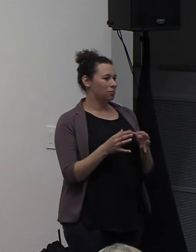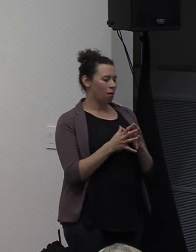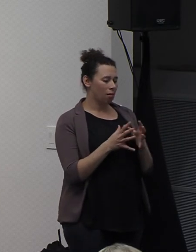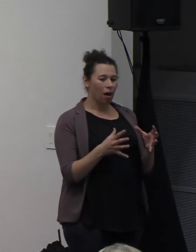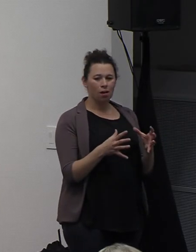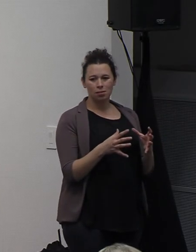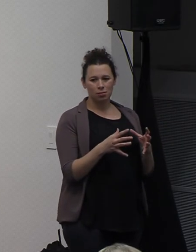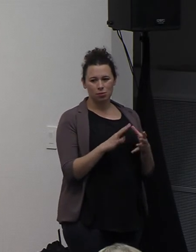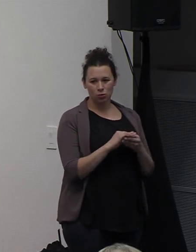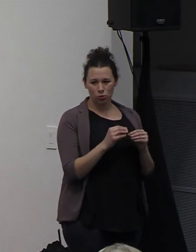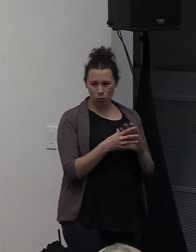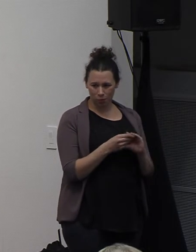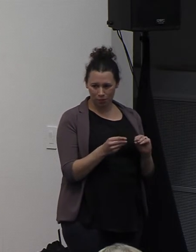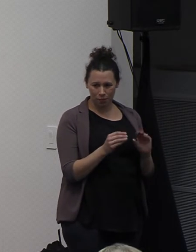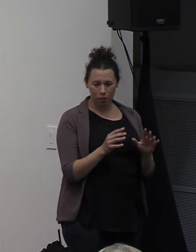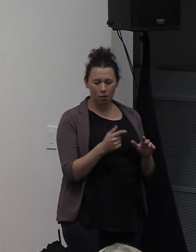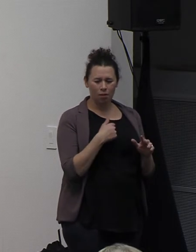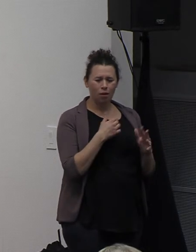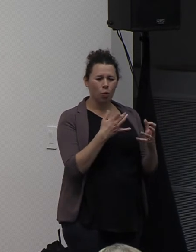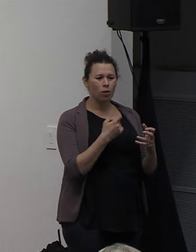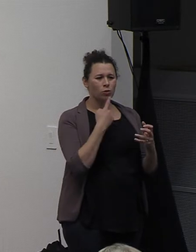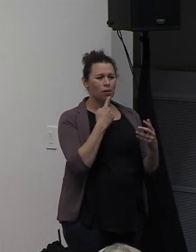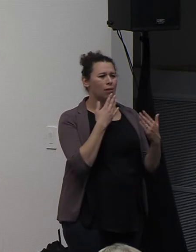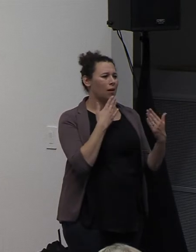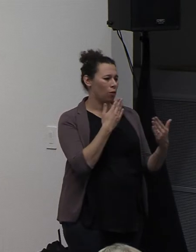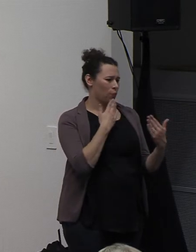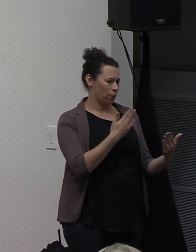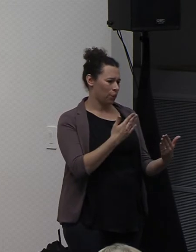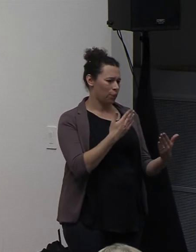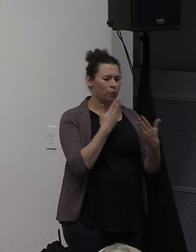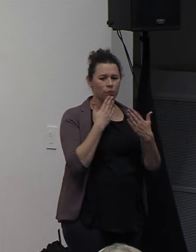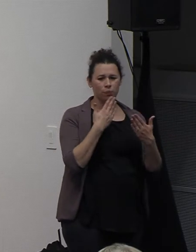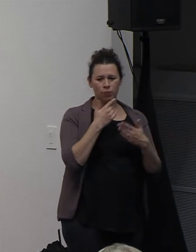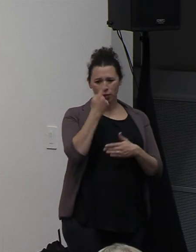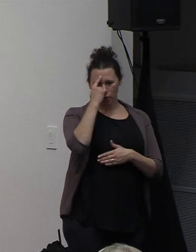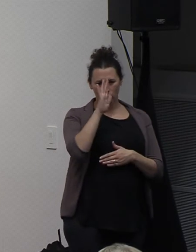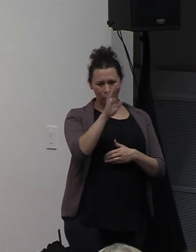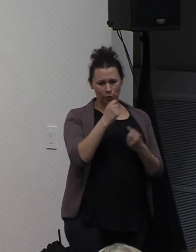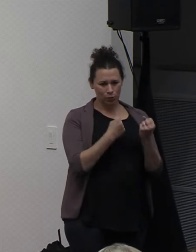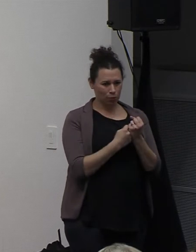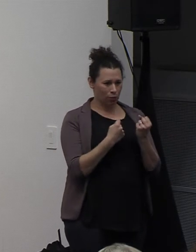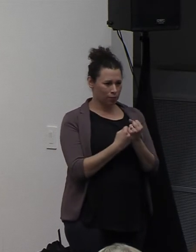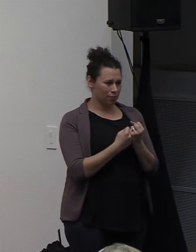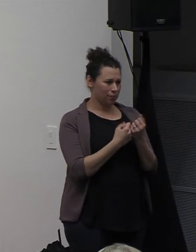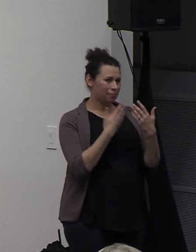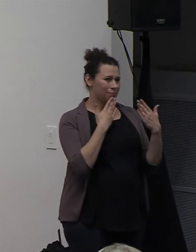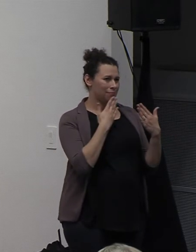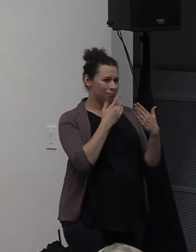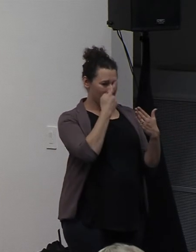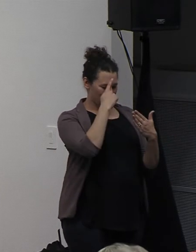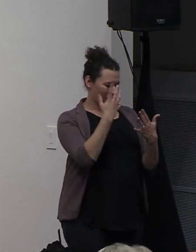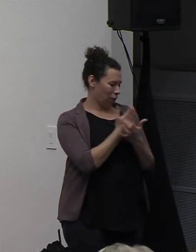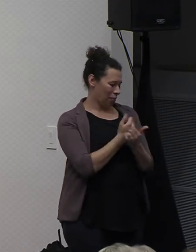like to say thank you for your support, and thank you for everything. Thank you.